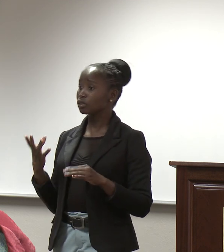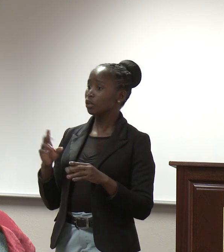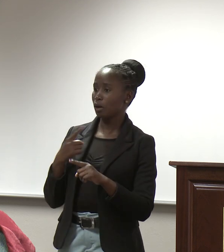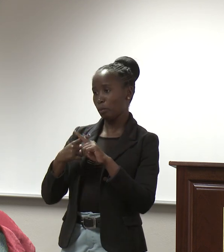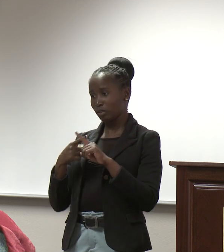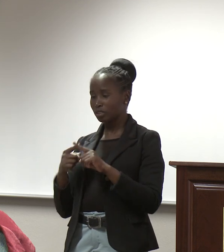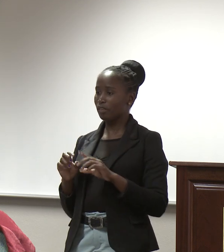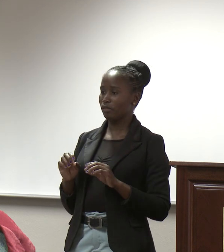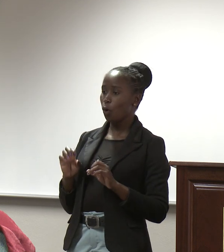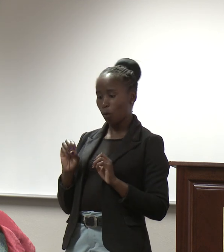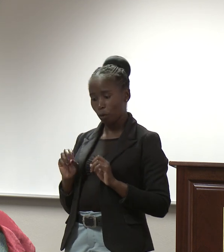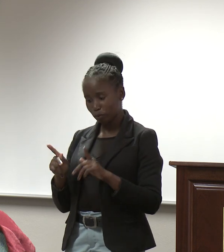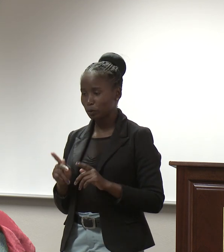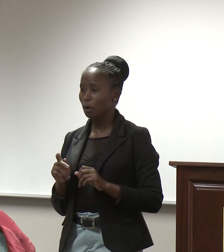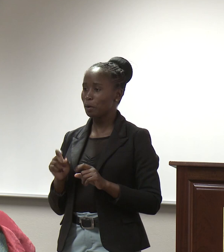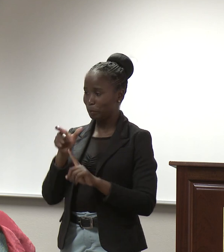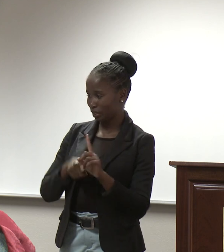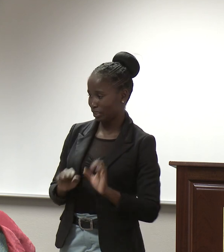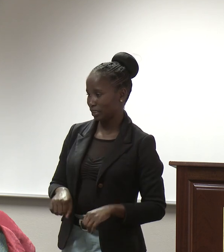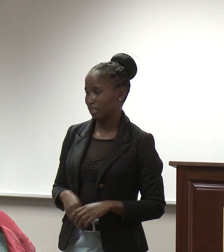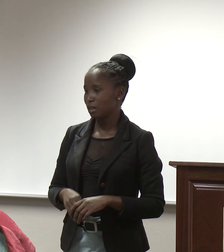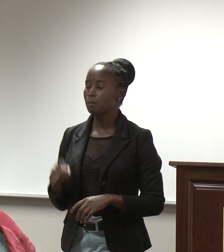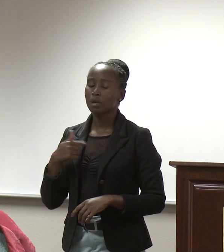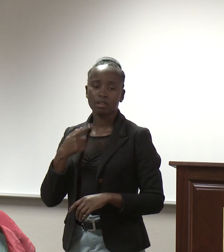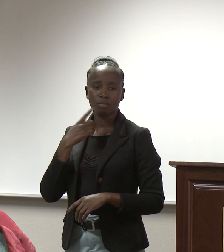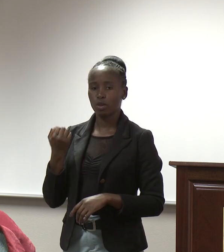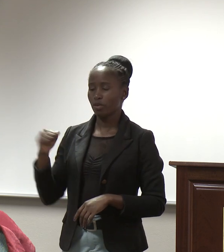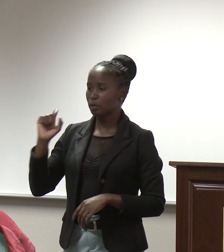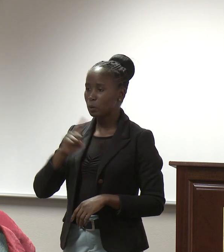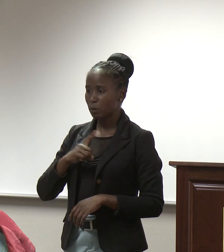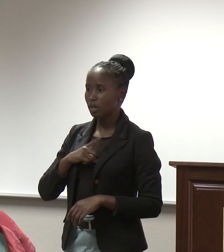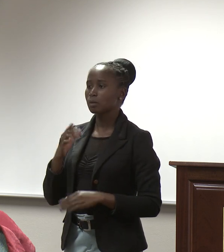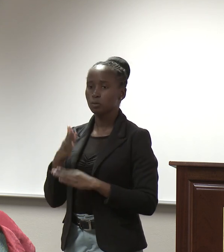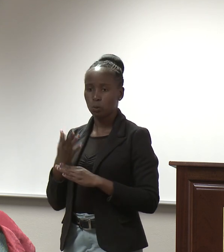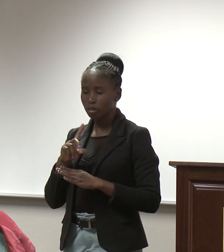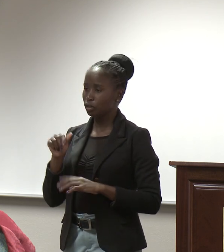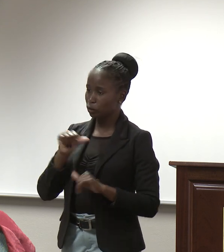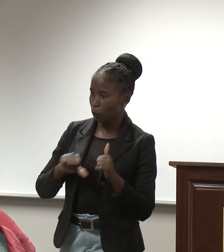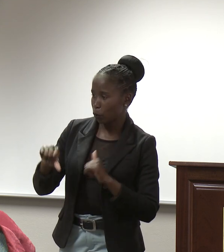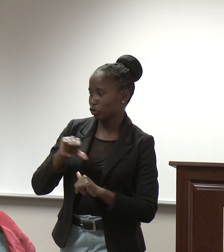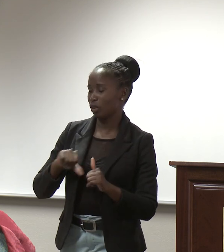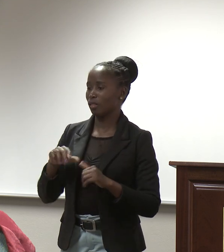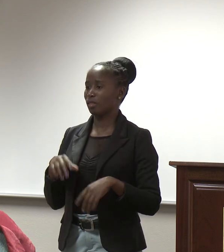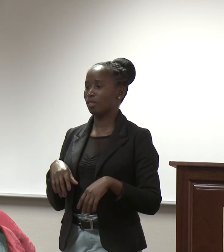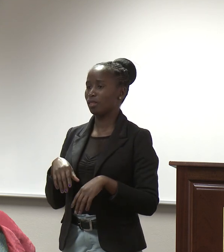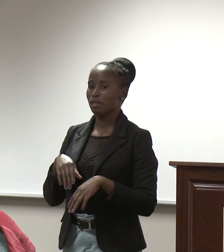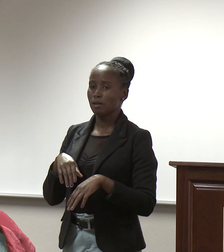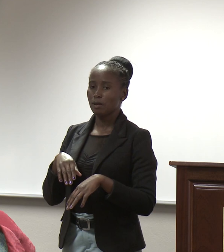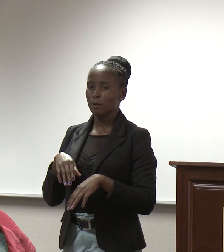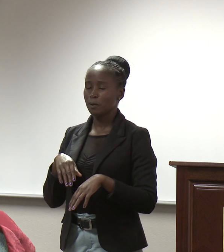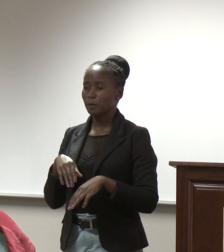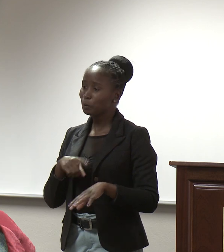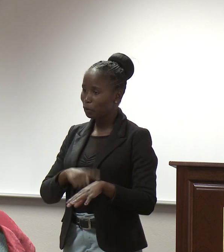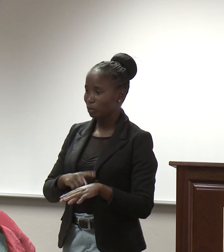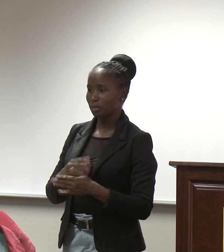my diagnosis, but I refuse, because I work with social movements, and the people that work with social movements refuse